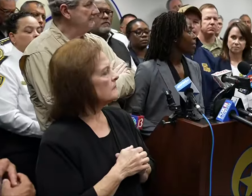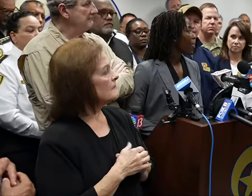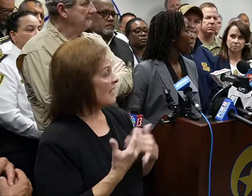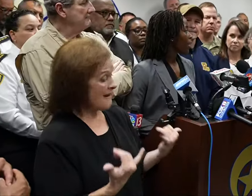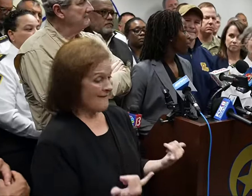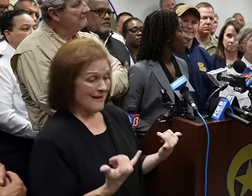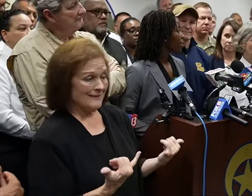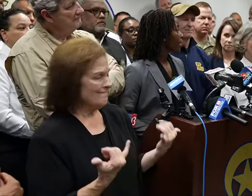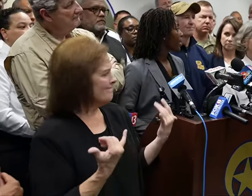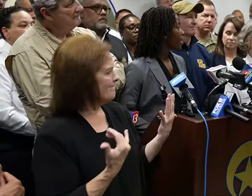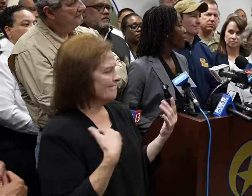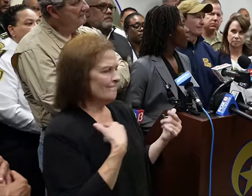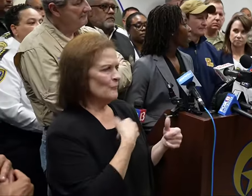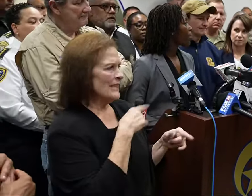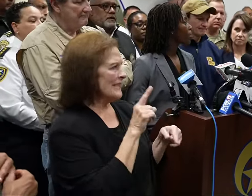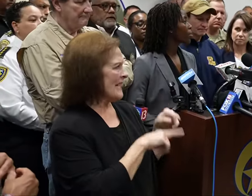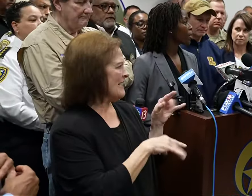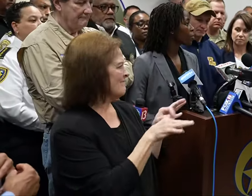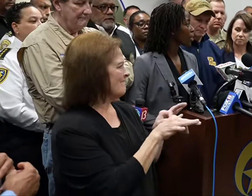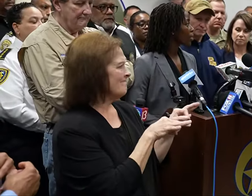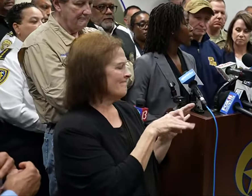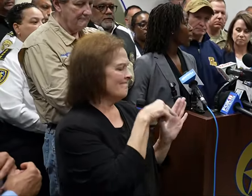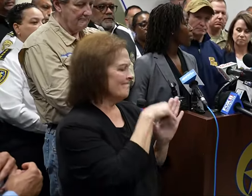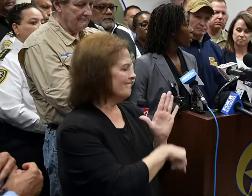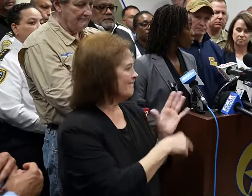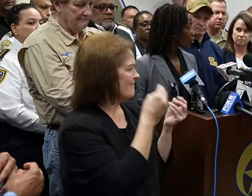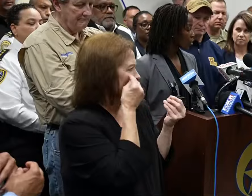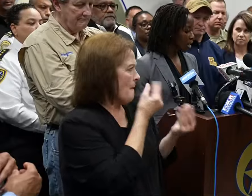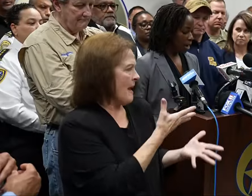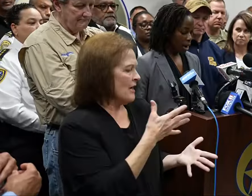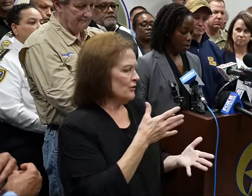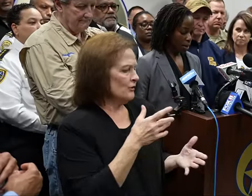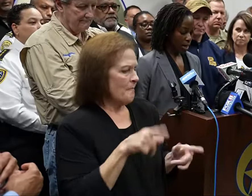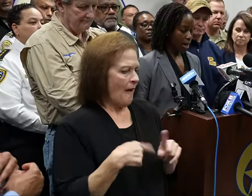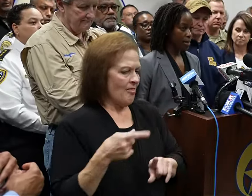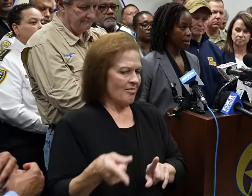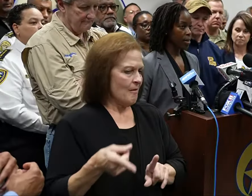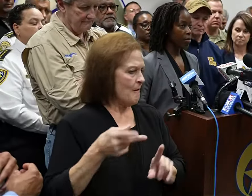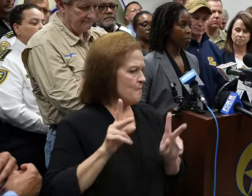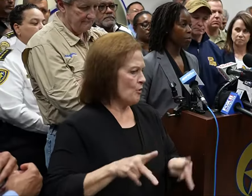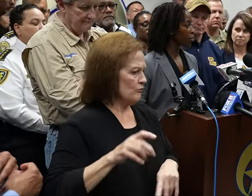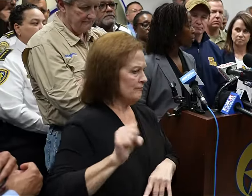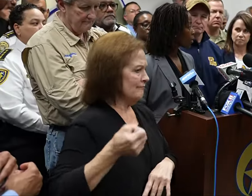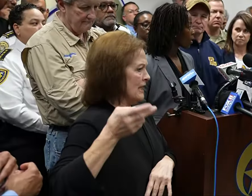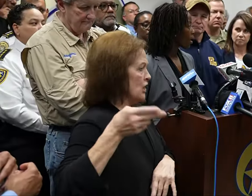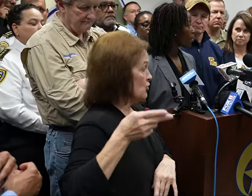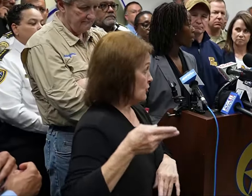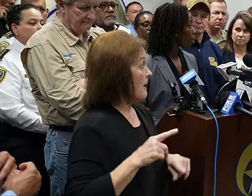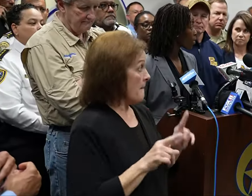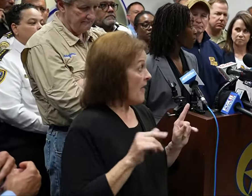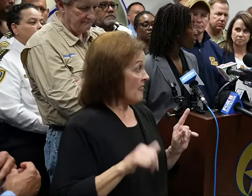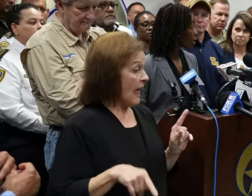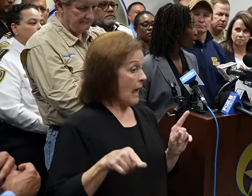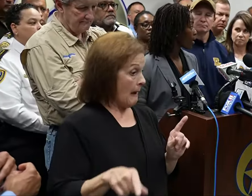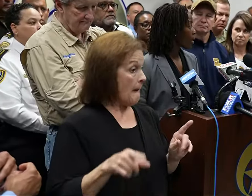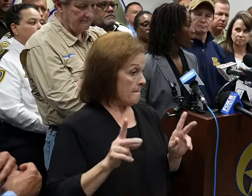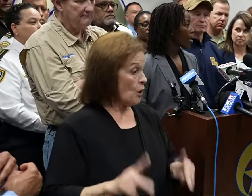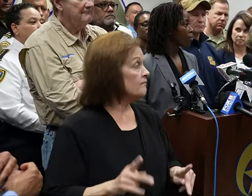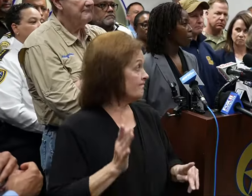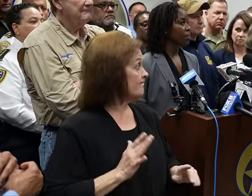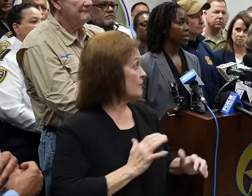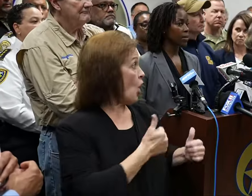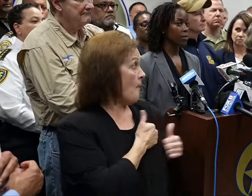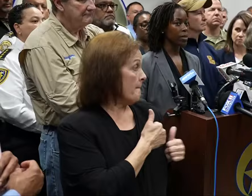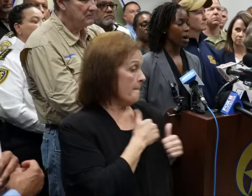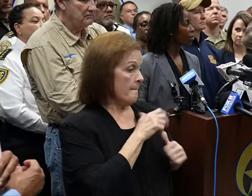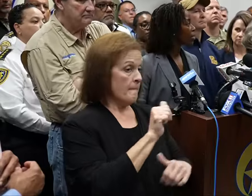At this time, we cannot go into details about the subject's history. What I can tell you, the person was an Army veteran.